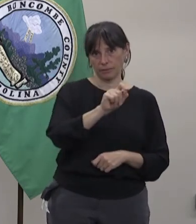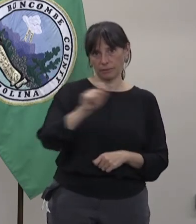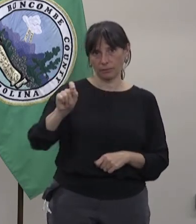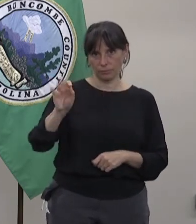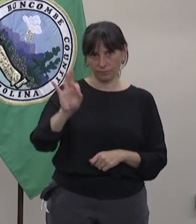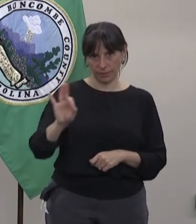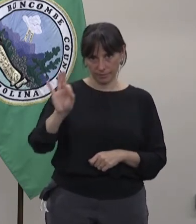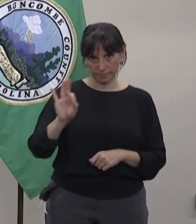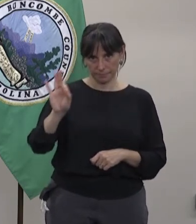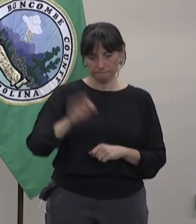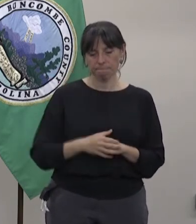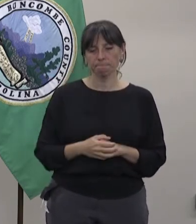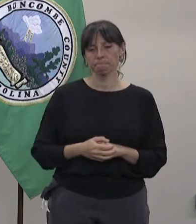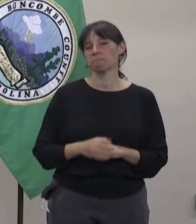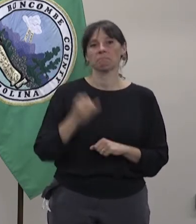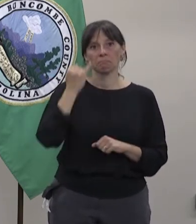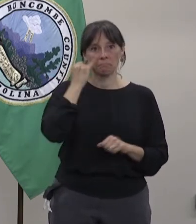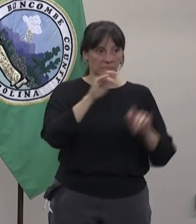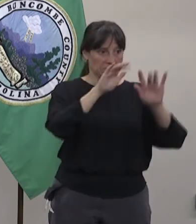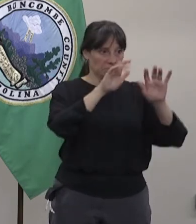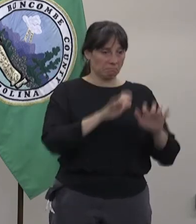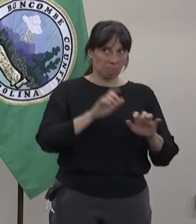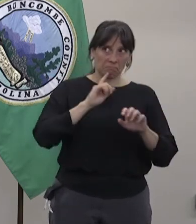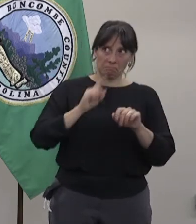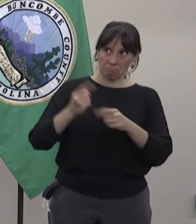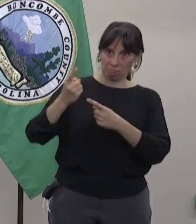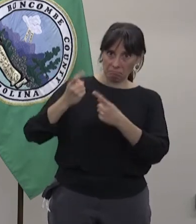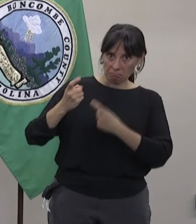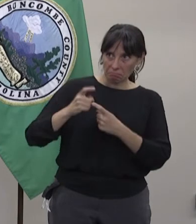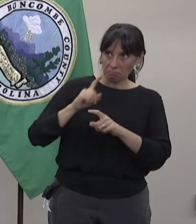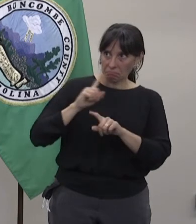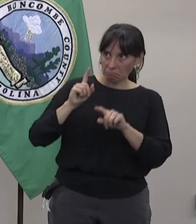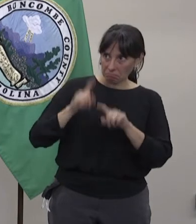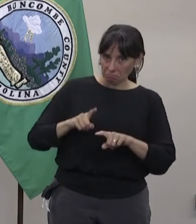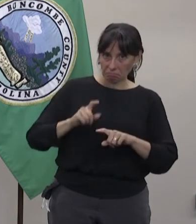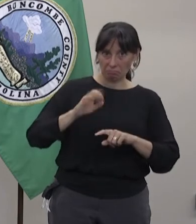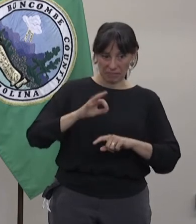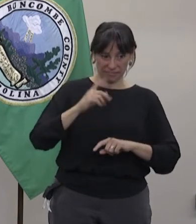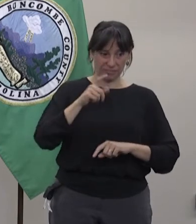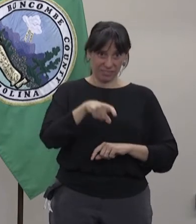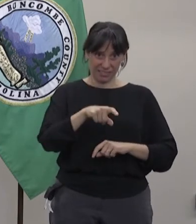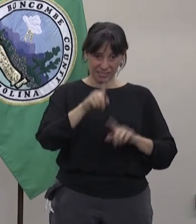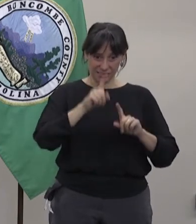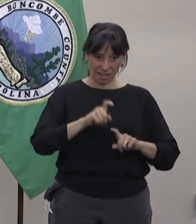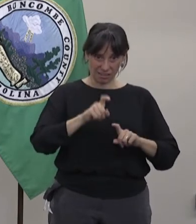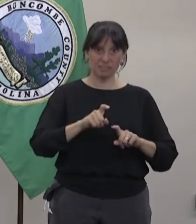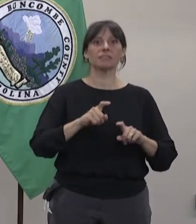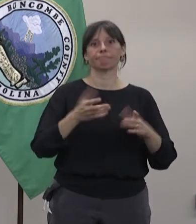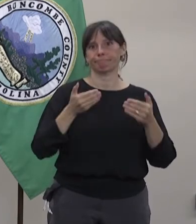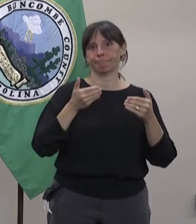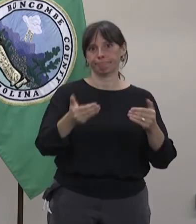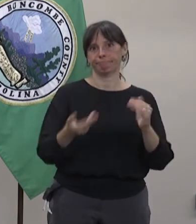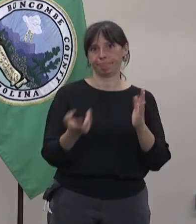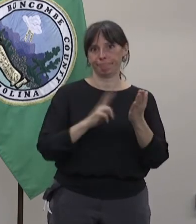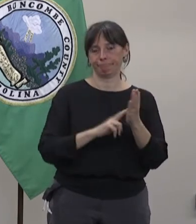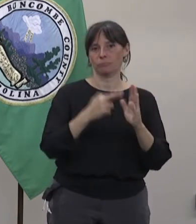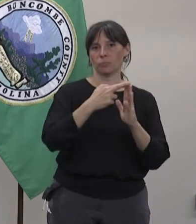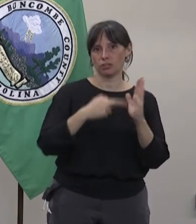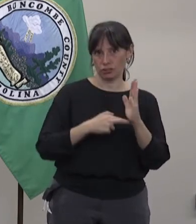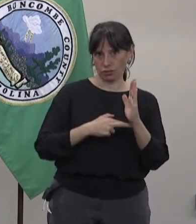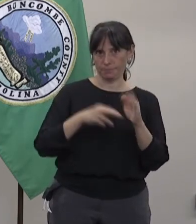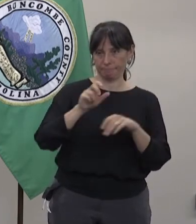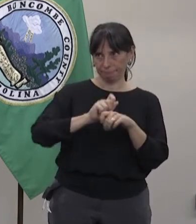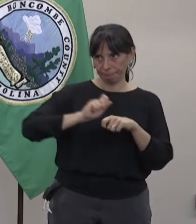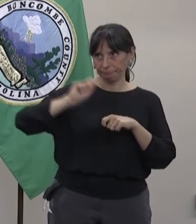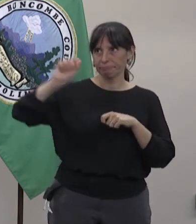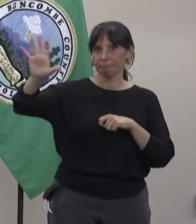If you meet criteria, you will then complete the registration and afterwards receive a call from the Ready team with your appointment